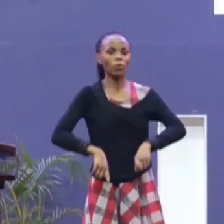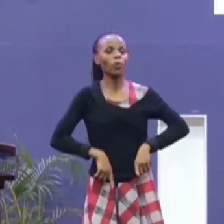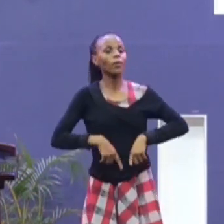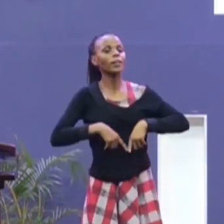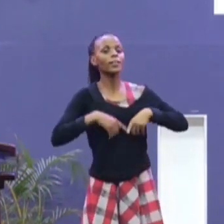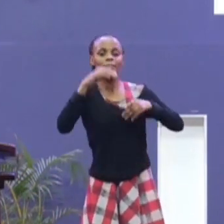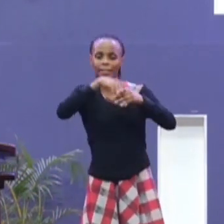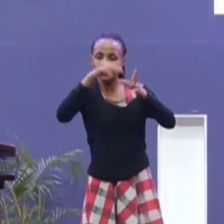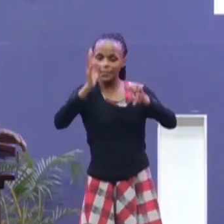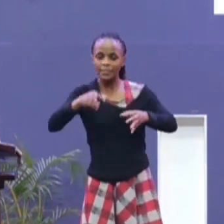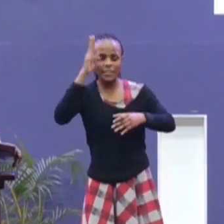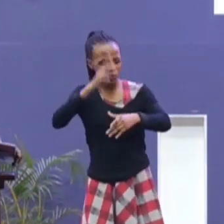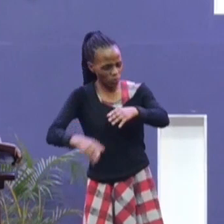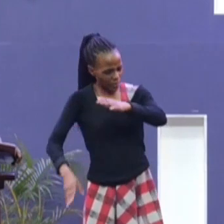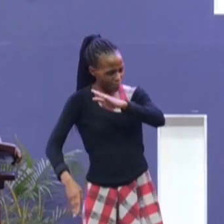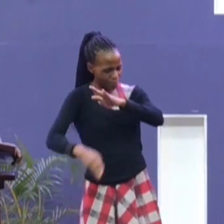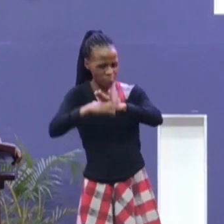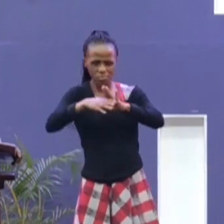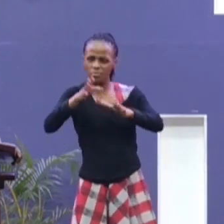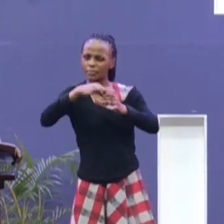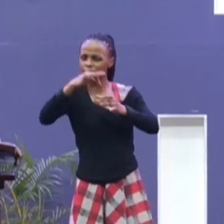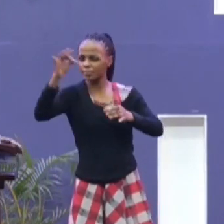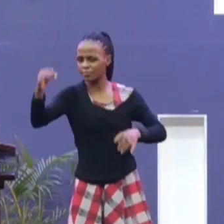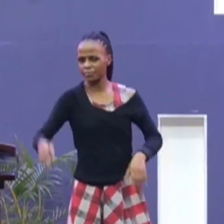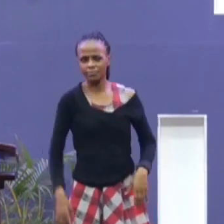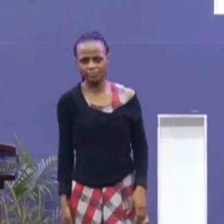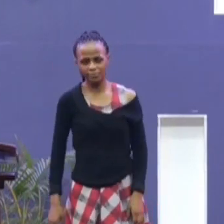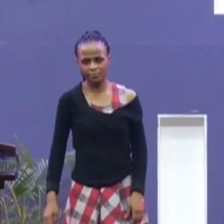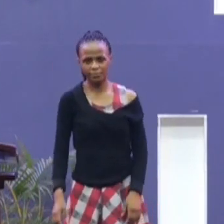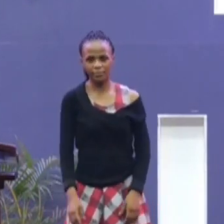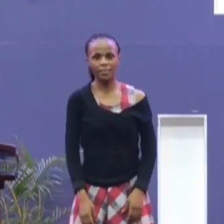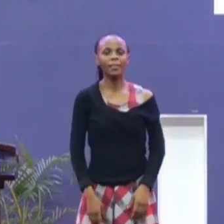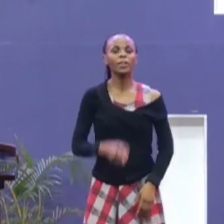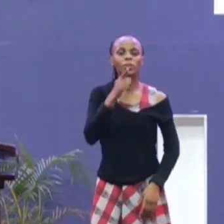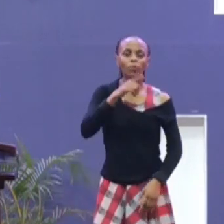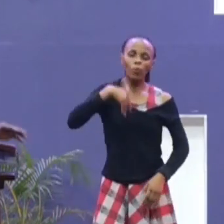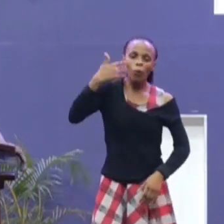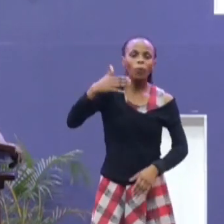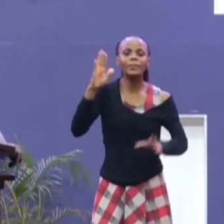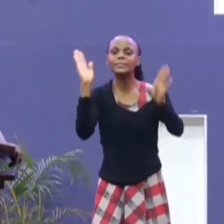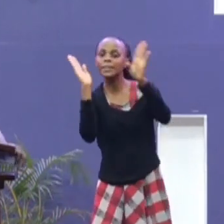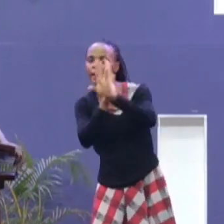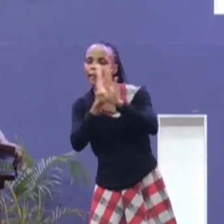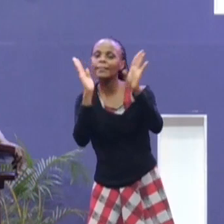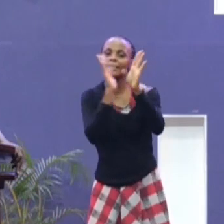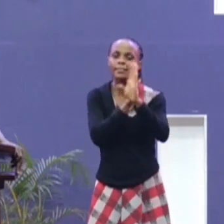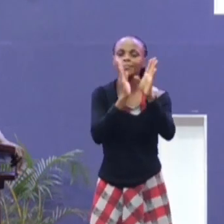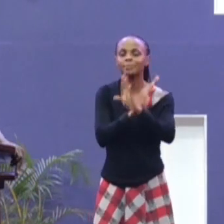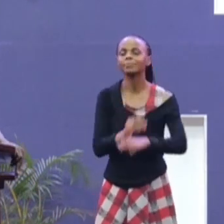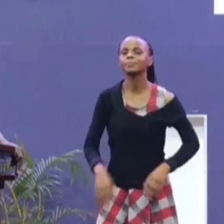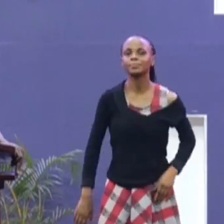mu ebyo ebintu ne wenyikamu ebyo ebinaagoba baddemoni, you have always been hiding, bulijjo obadde weekweka.